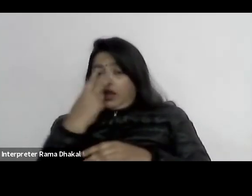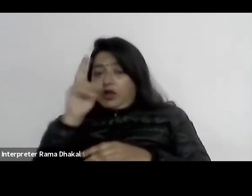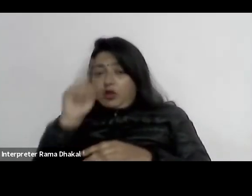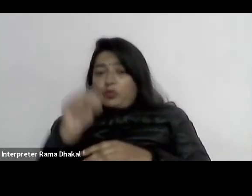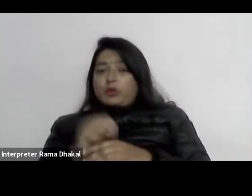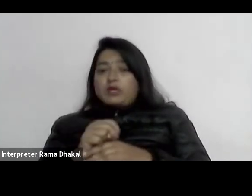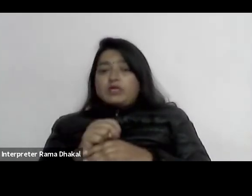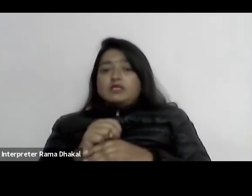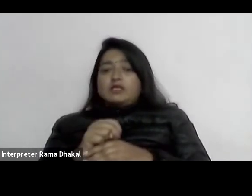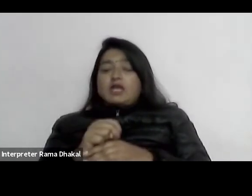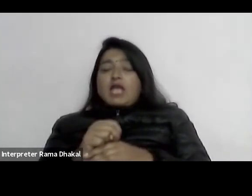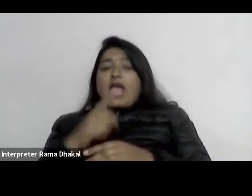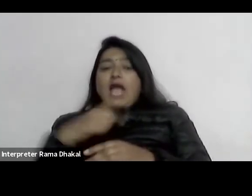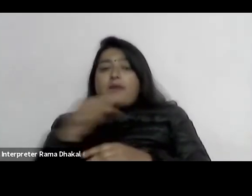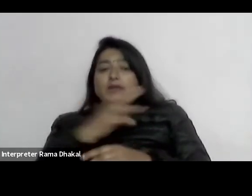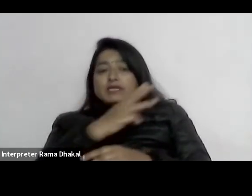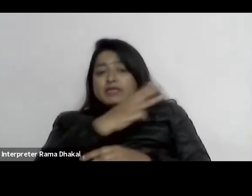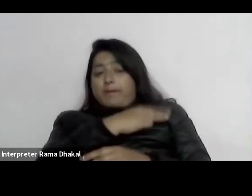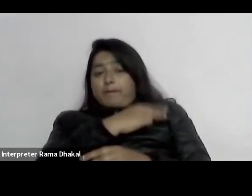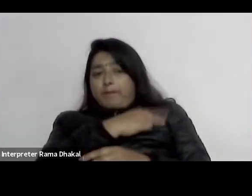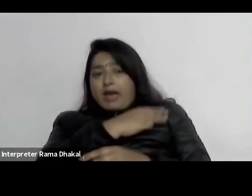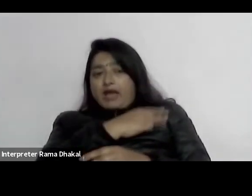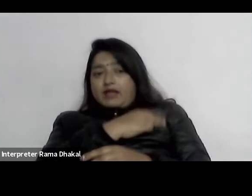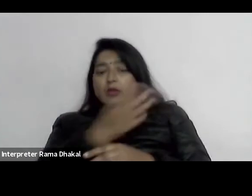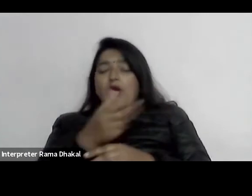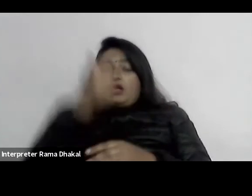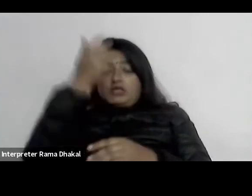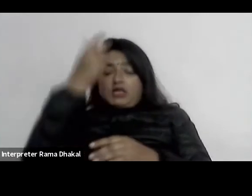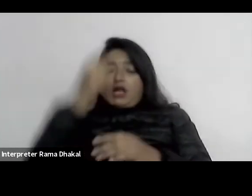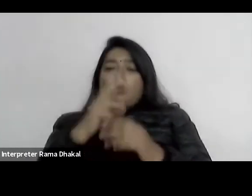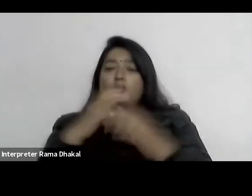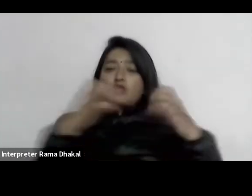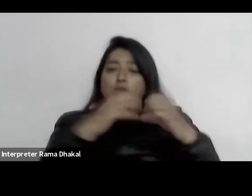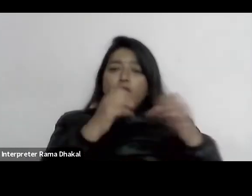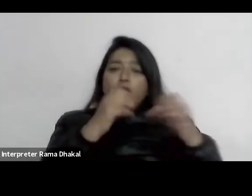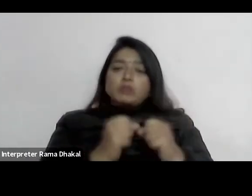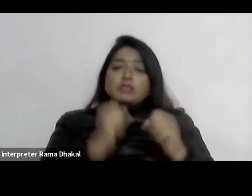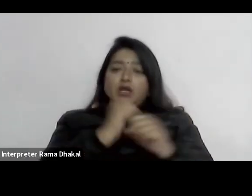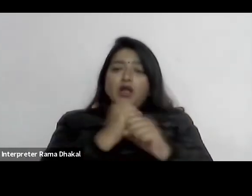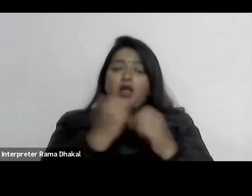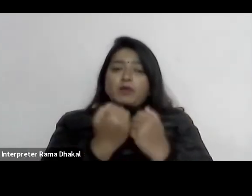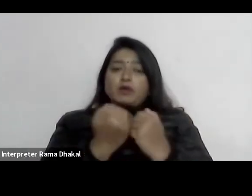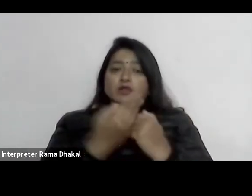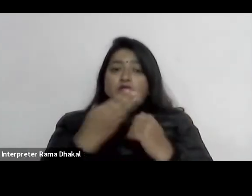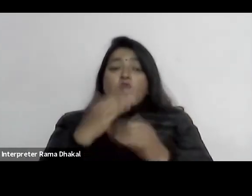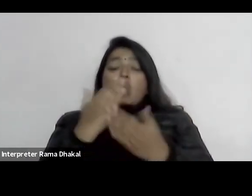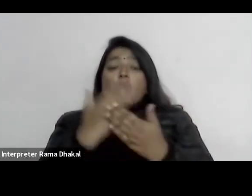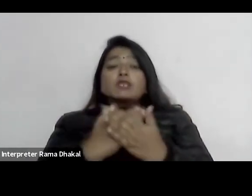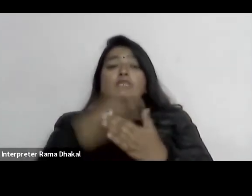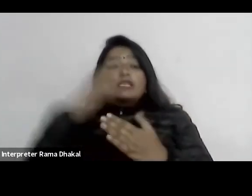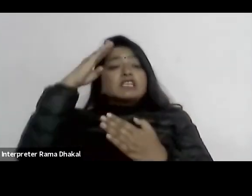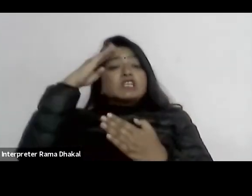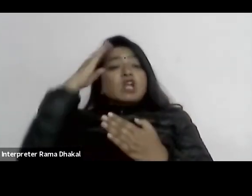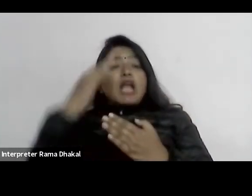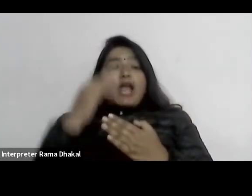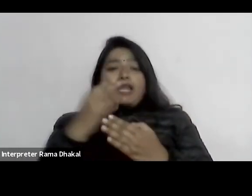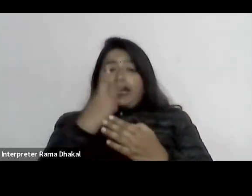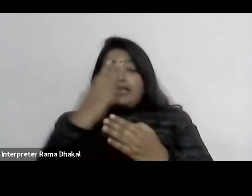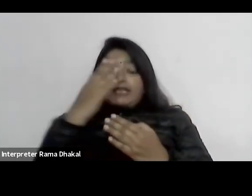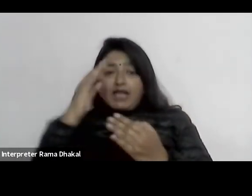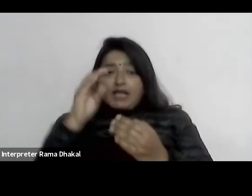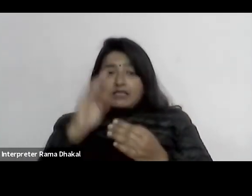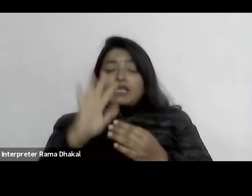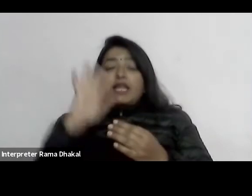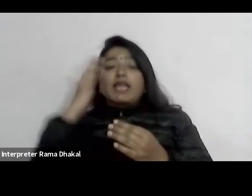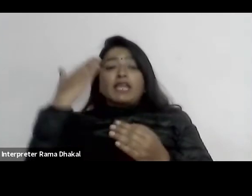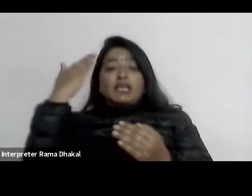as a human rights group, we have to be careful as to how we look at the state and how it intervenes. And I